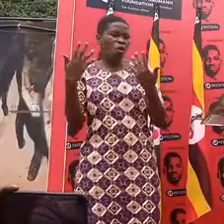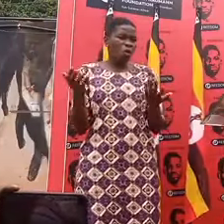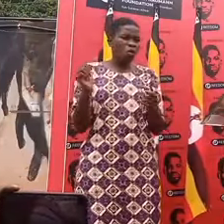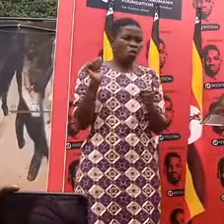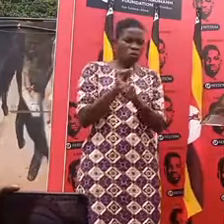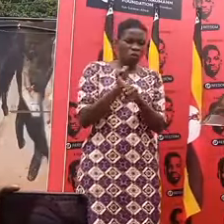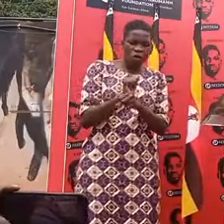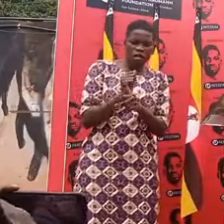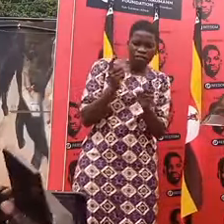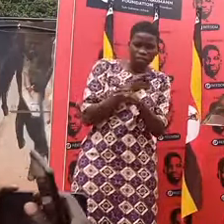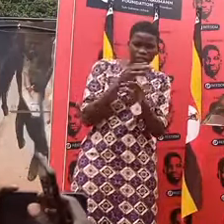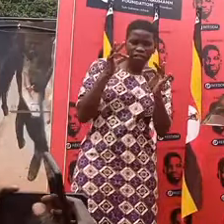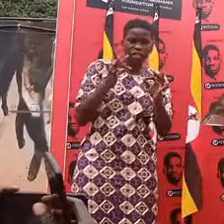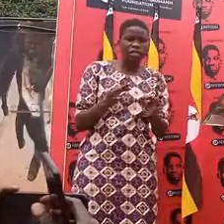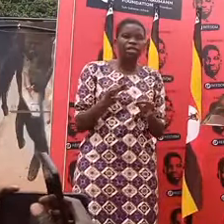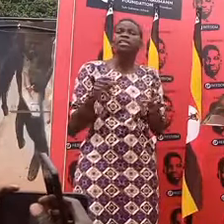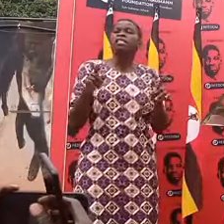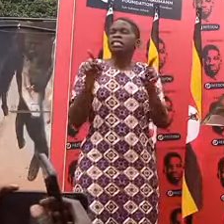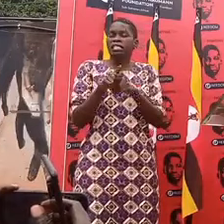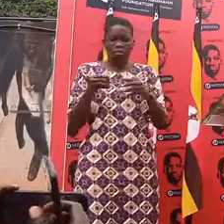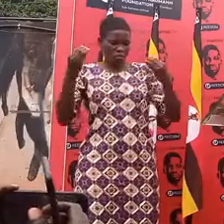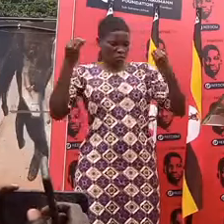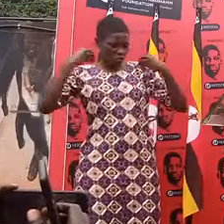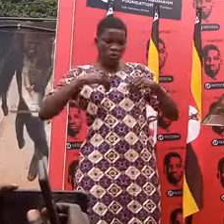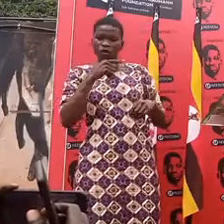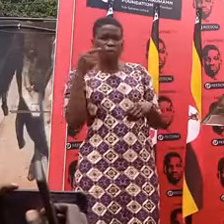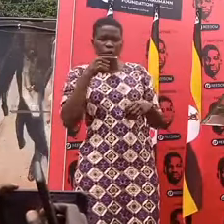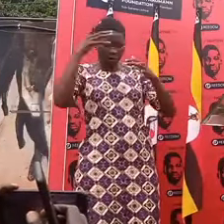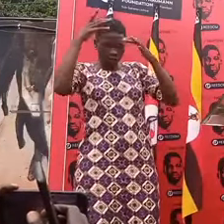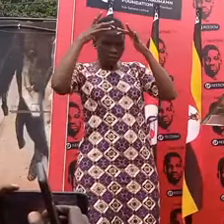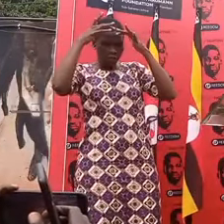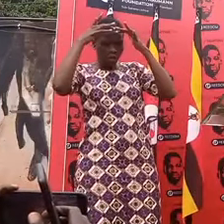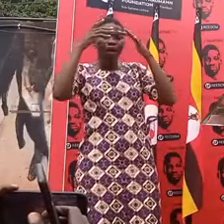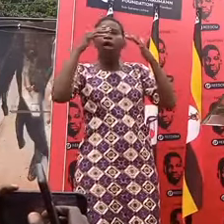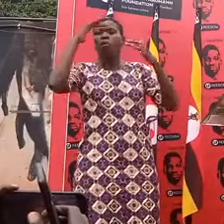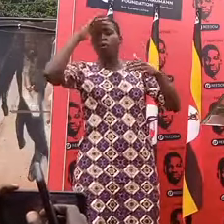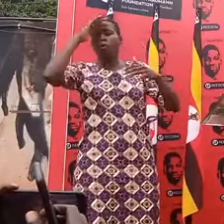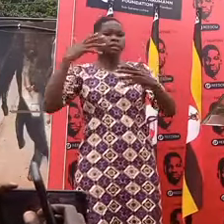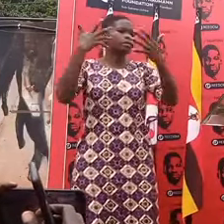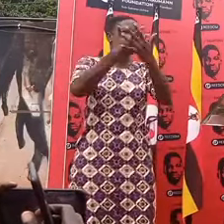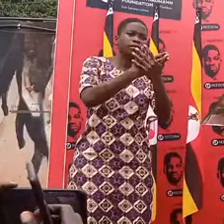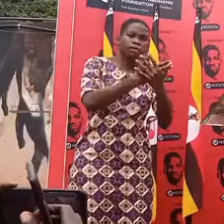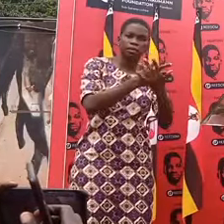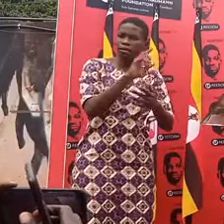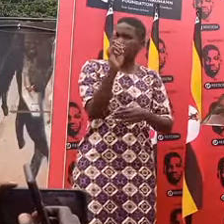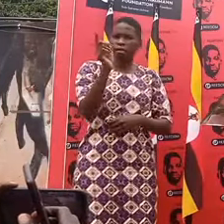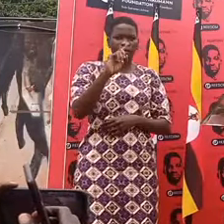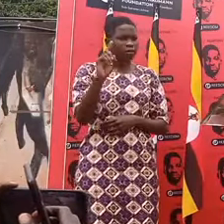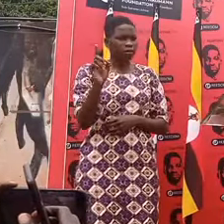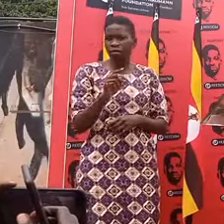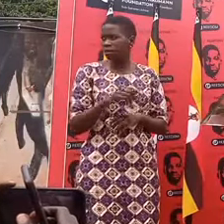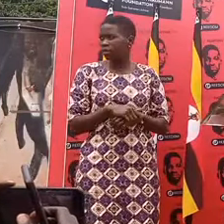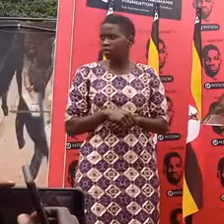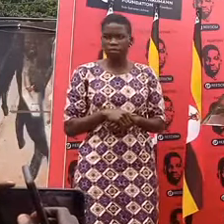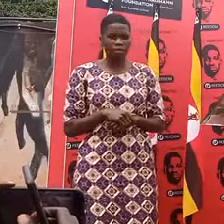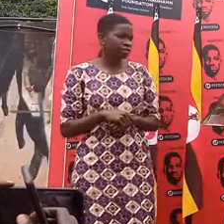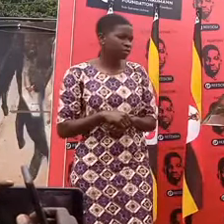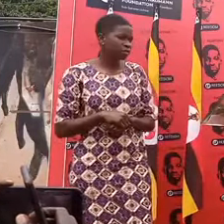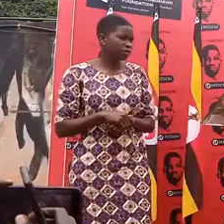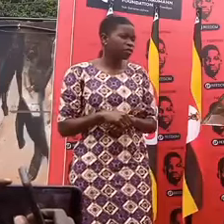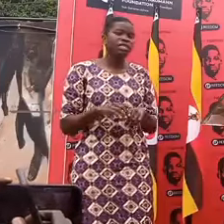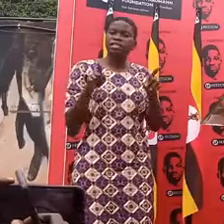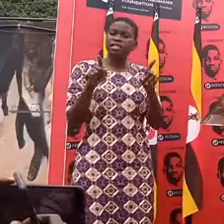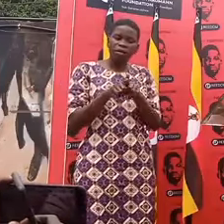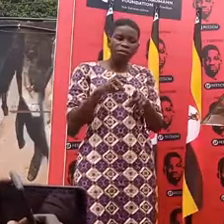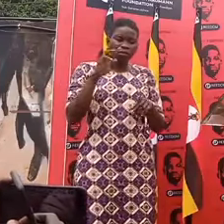power, but also for just donning either a red beret or donning red outfits. We sympathize with their